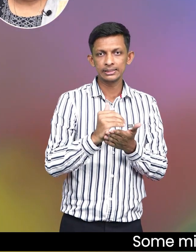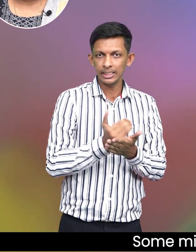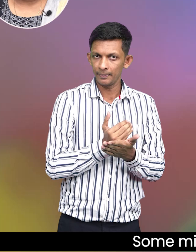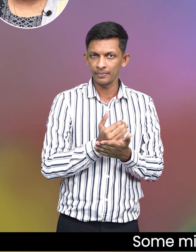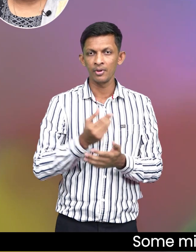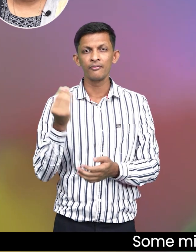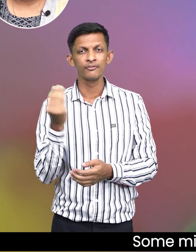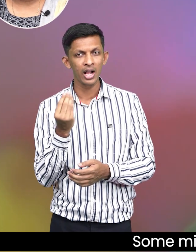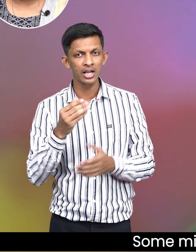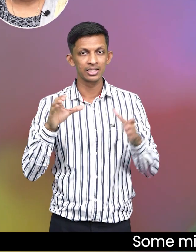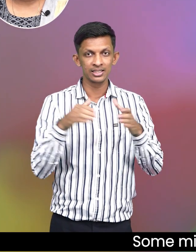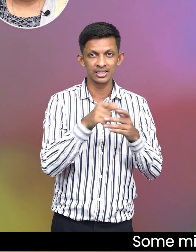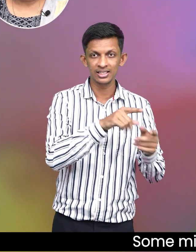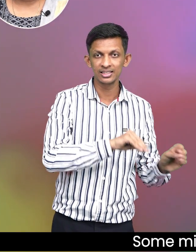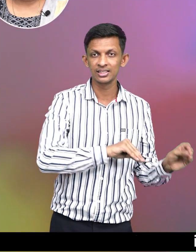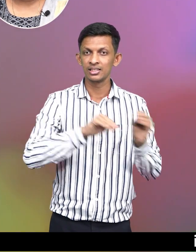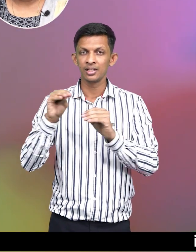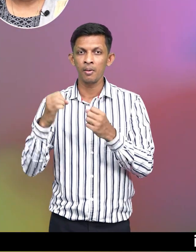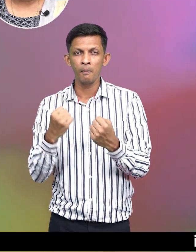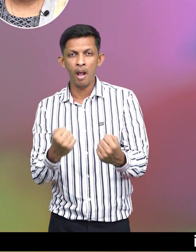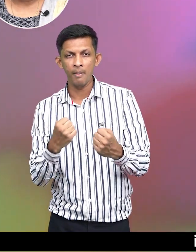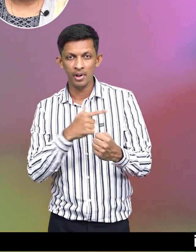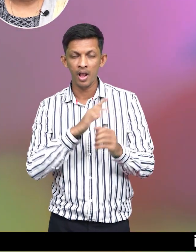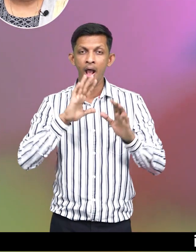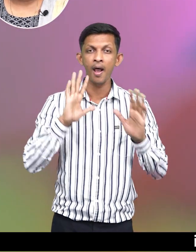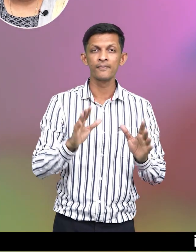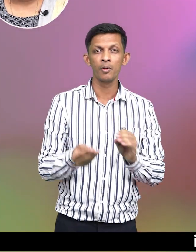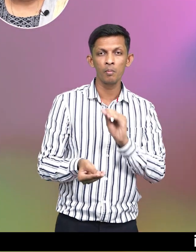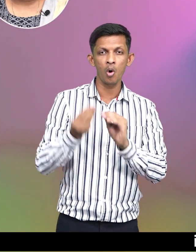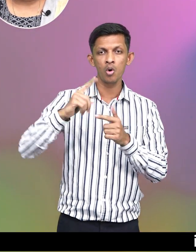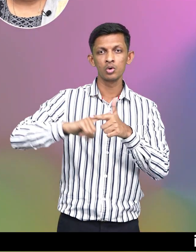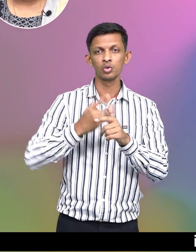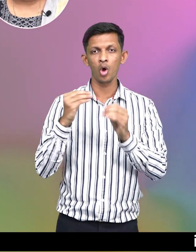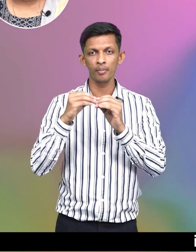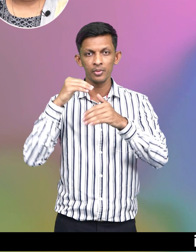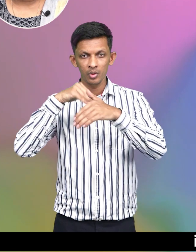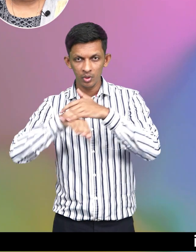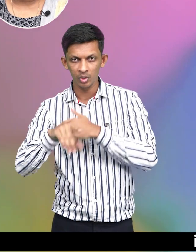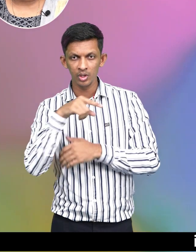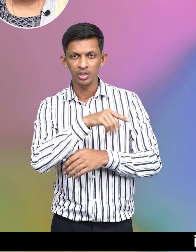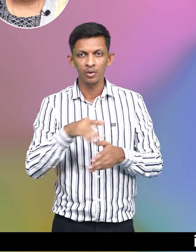Some migrants might take up jobs in the destination,